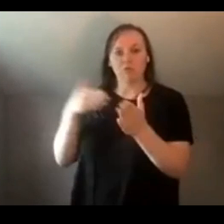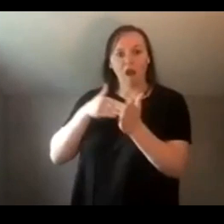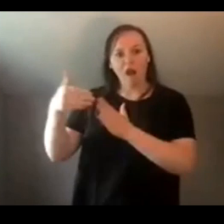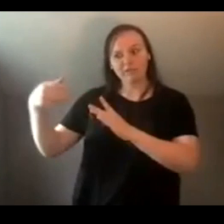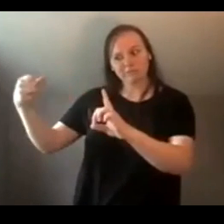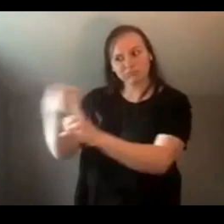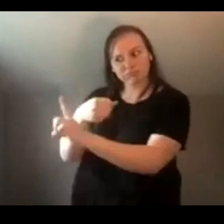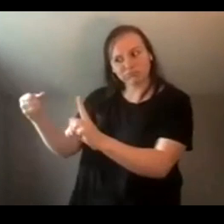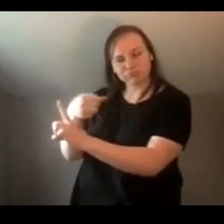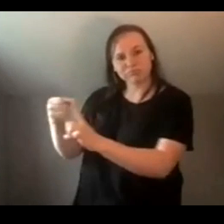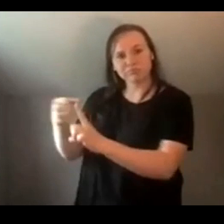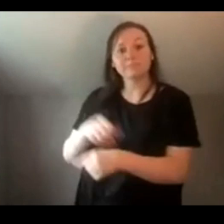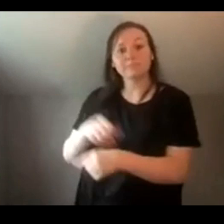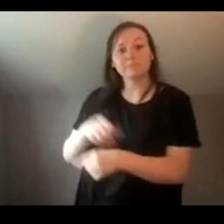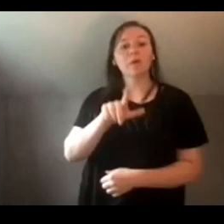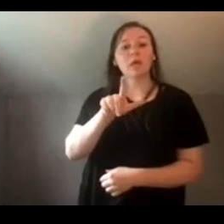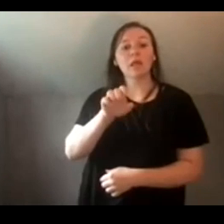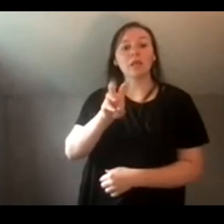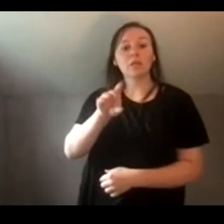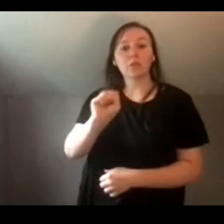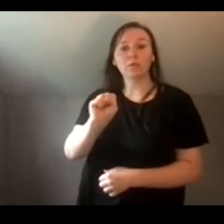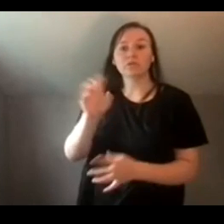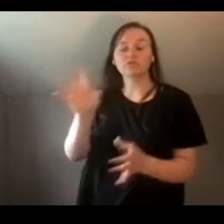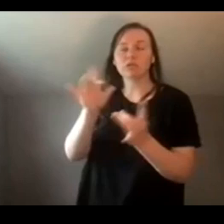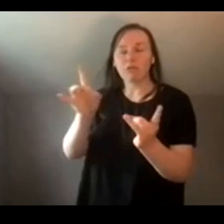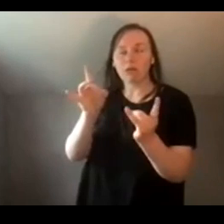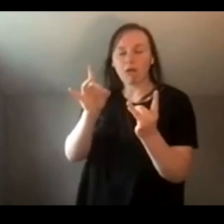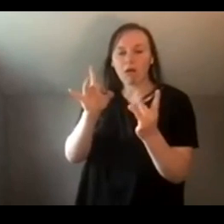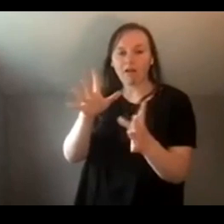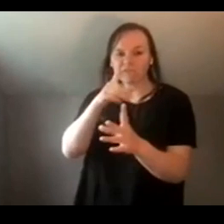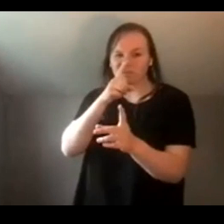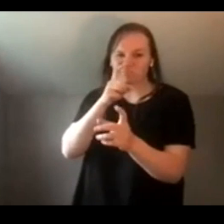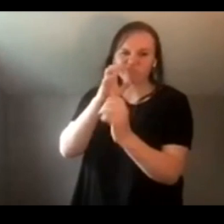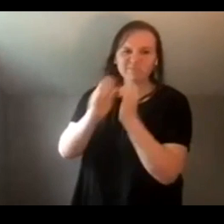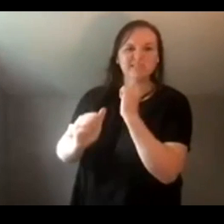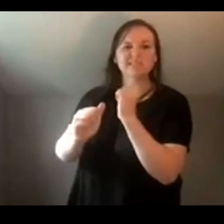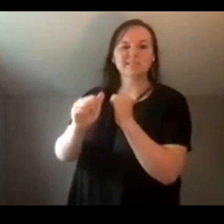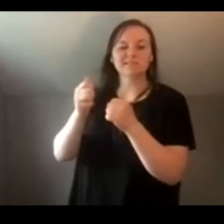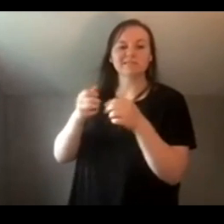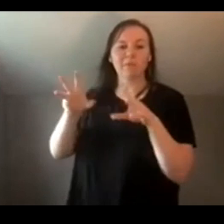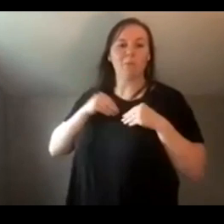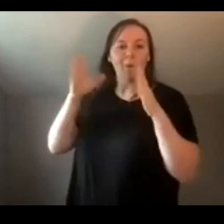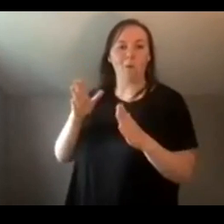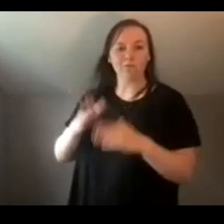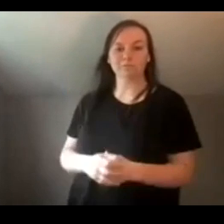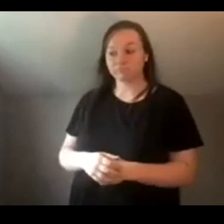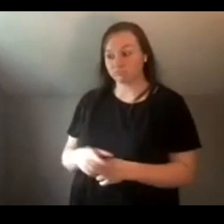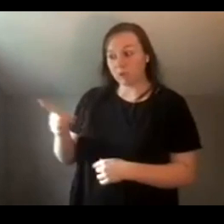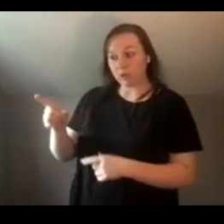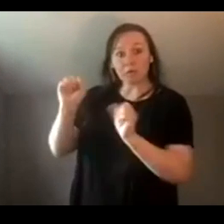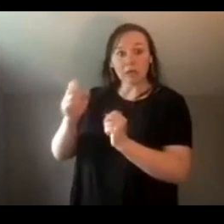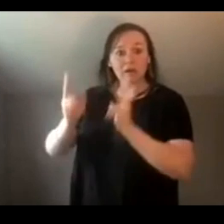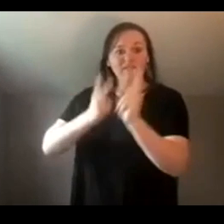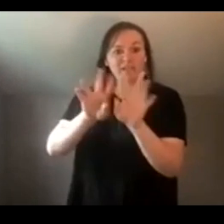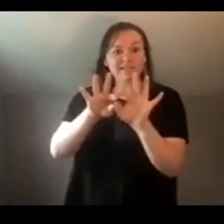was extremely cruel master. Now, Spottswood was allowed to visit his family twice